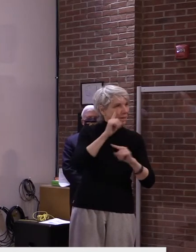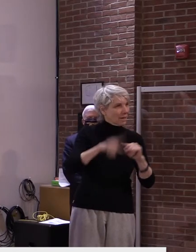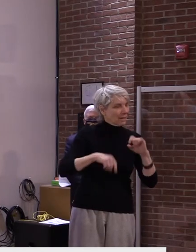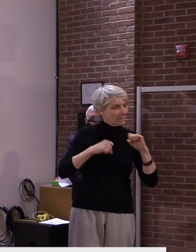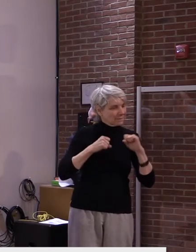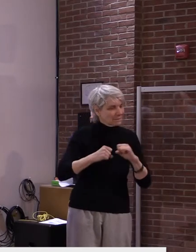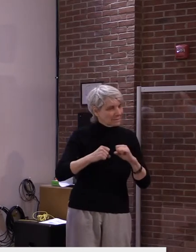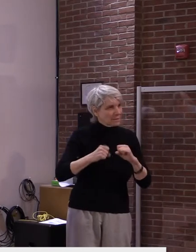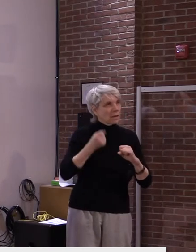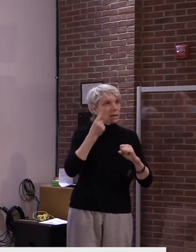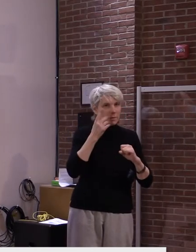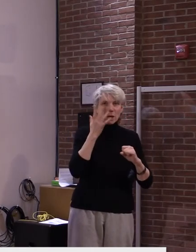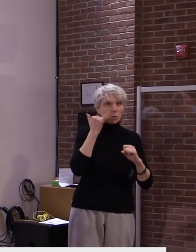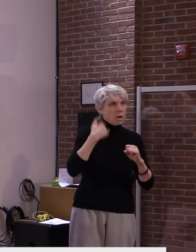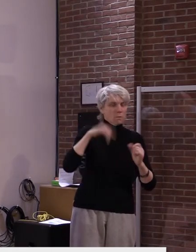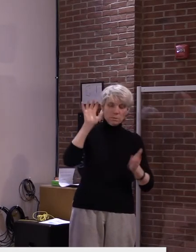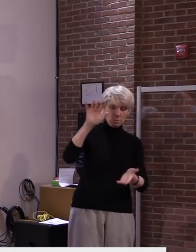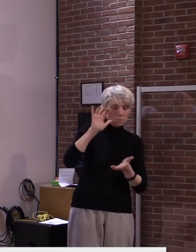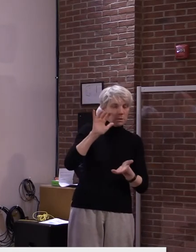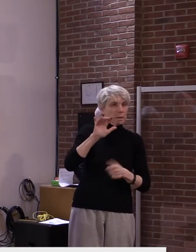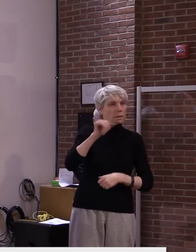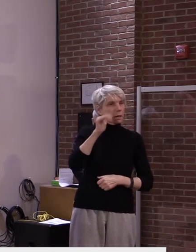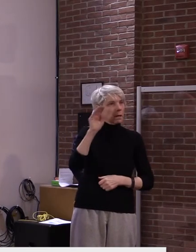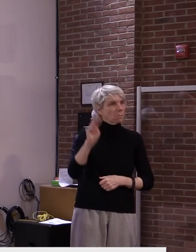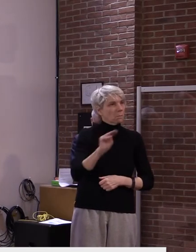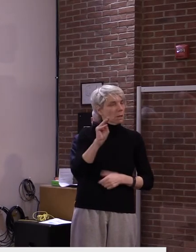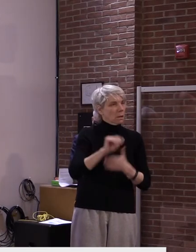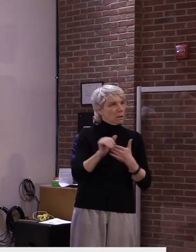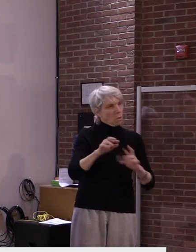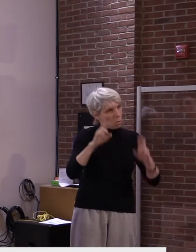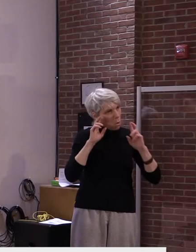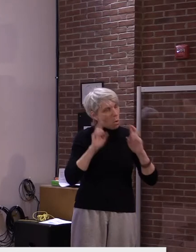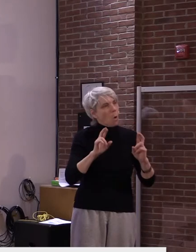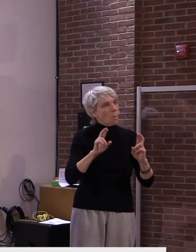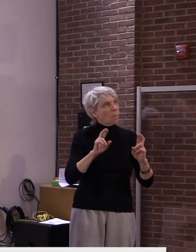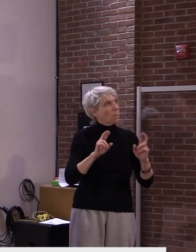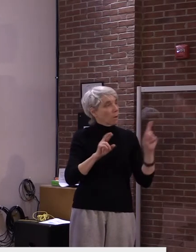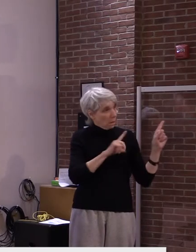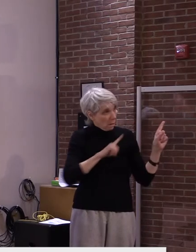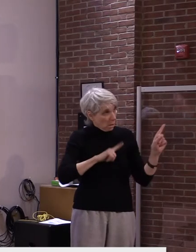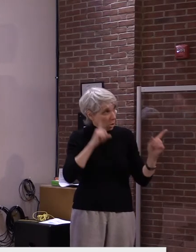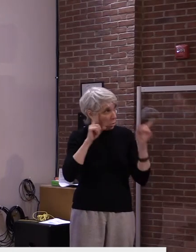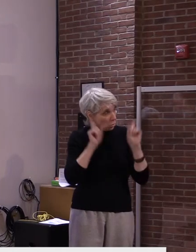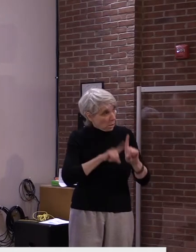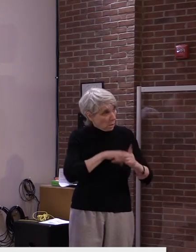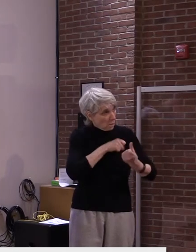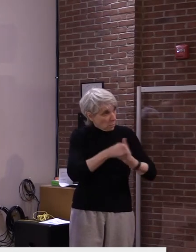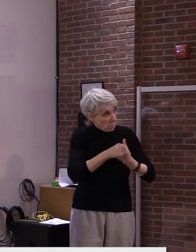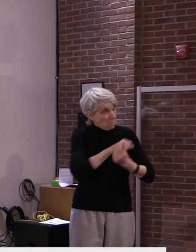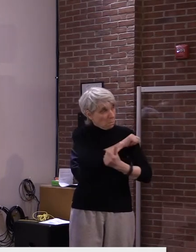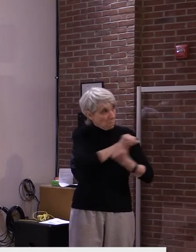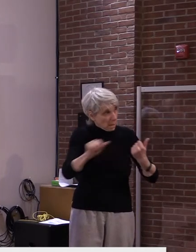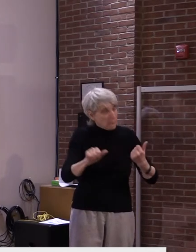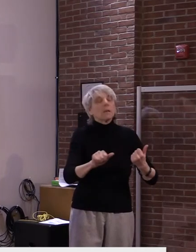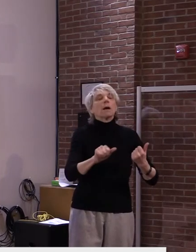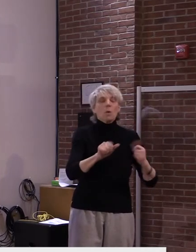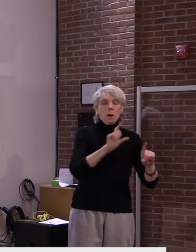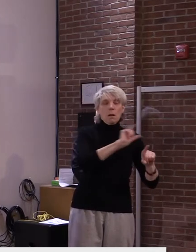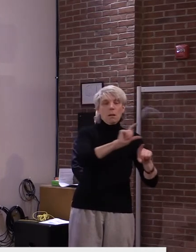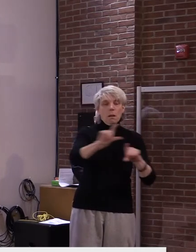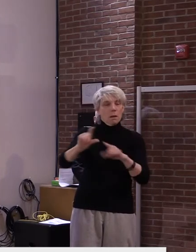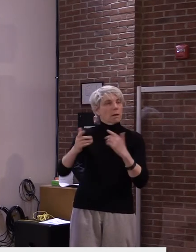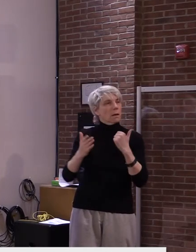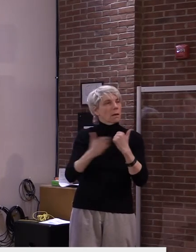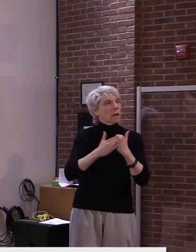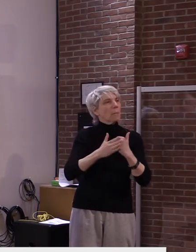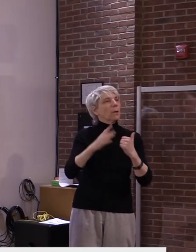this $10 million package, the types of businesses this $10 million package would help. So that's why